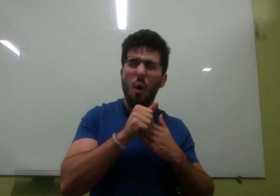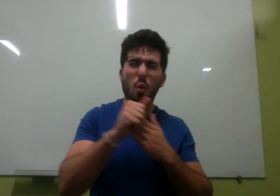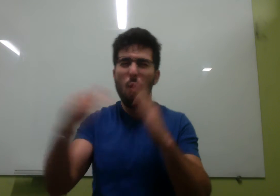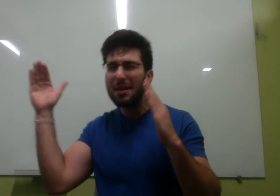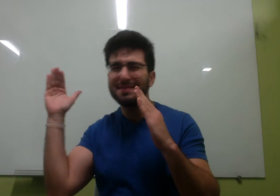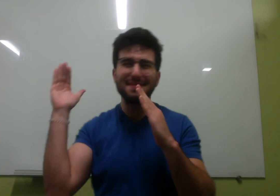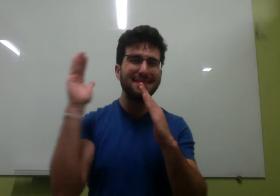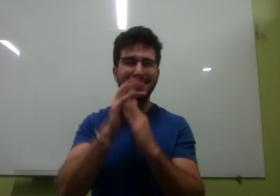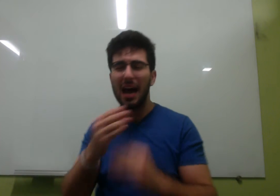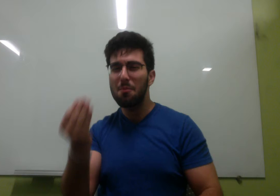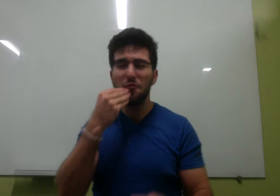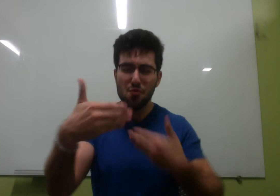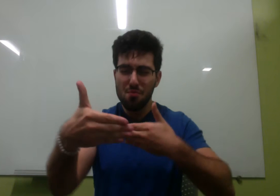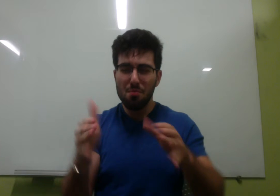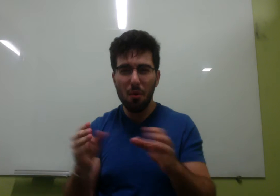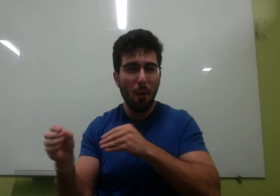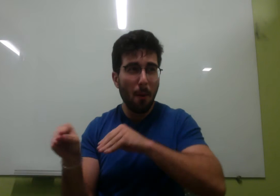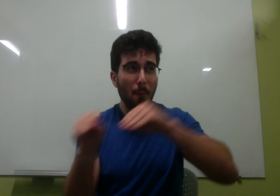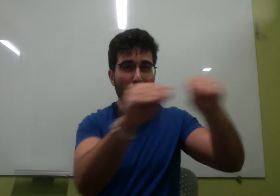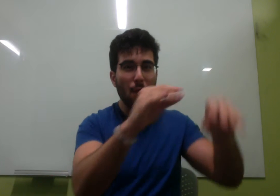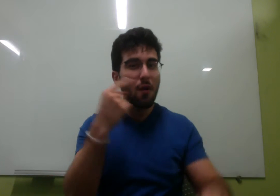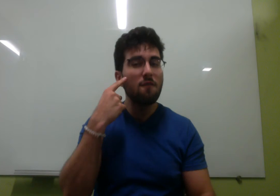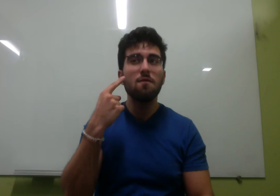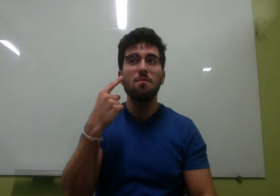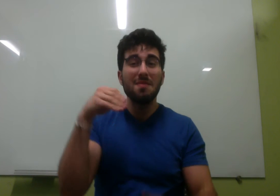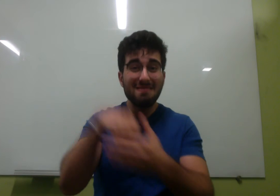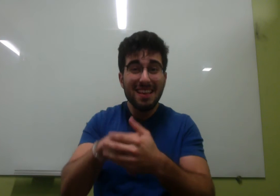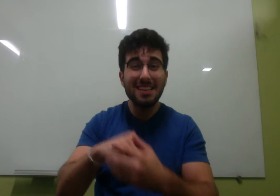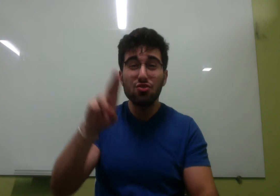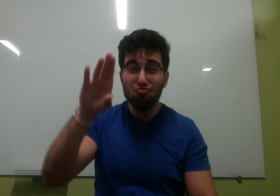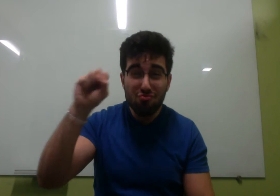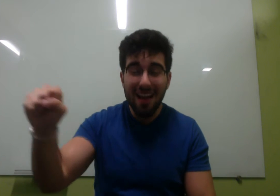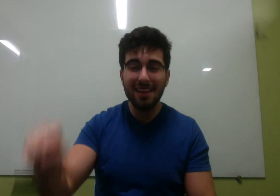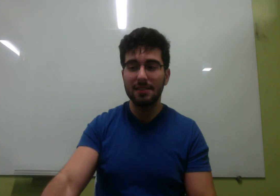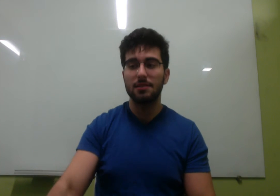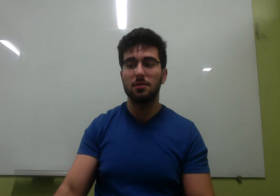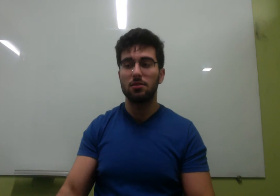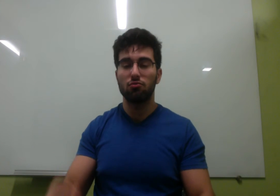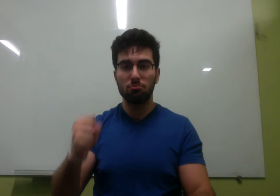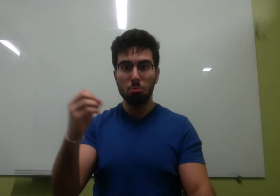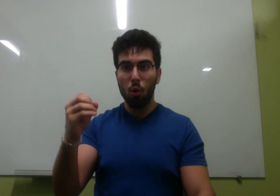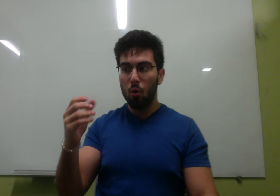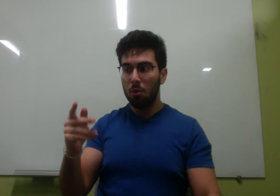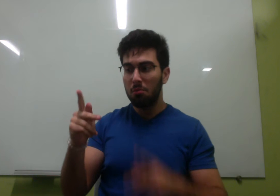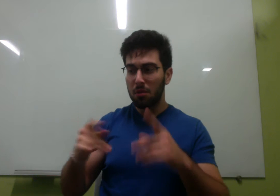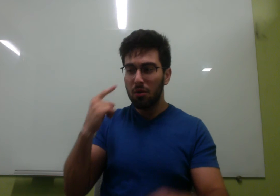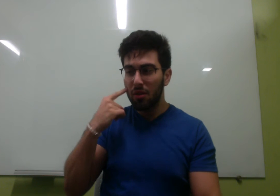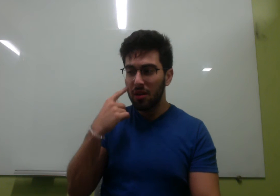while everybody knows that, they think that maybe you don't know about the kind of meals you're going to be creating when you sign up for Blue Apron. Yeah, that's right.